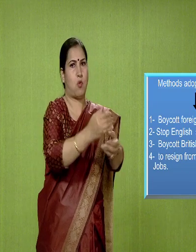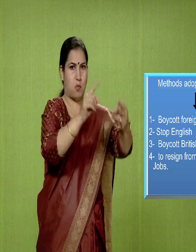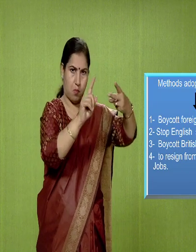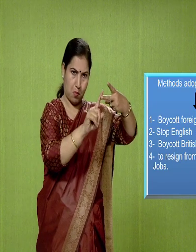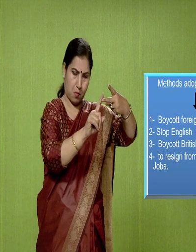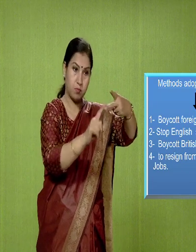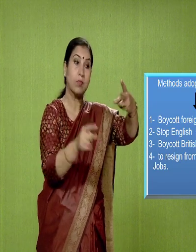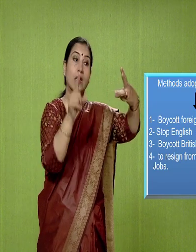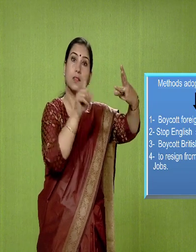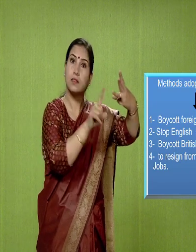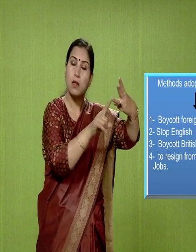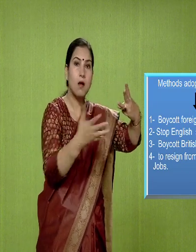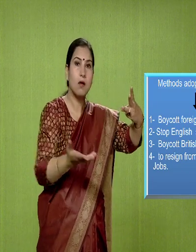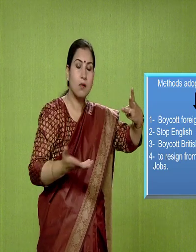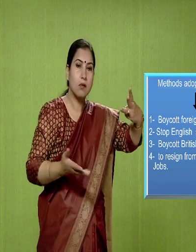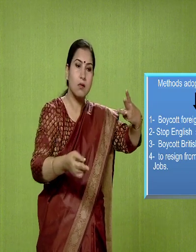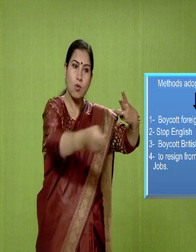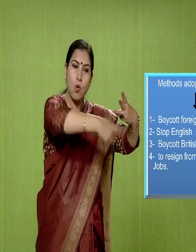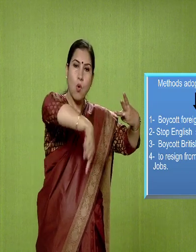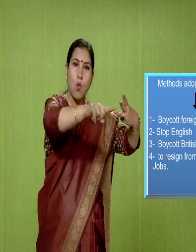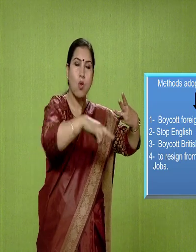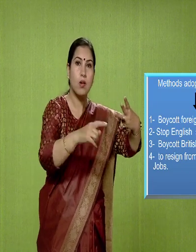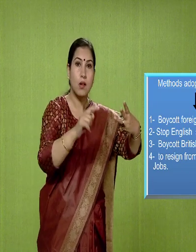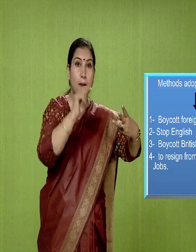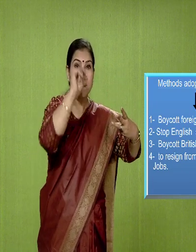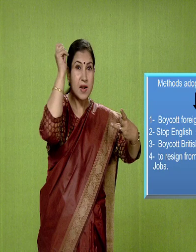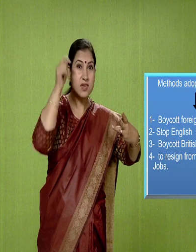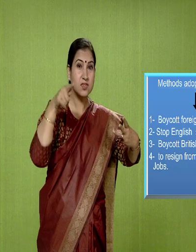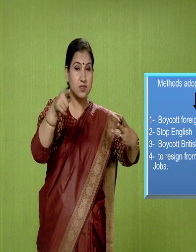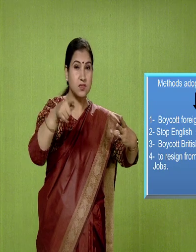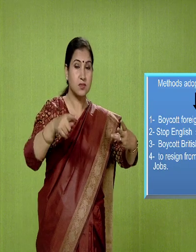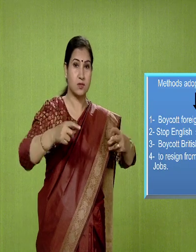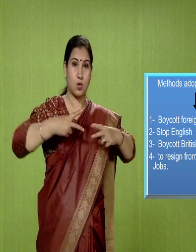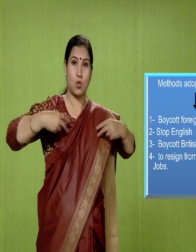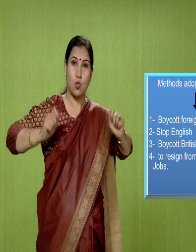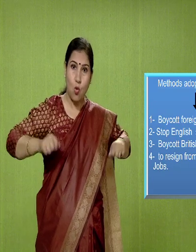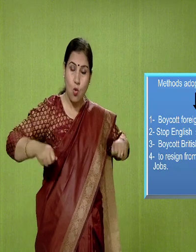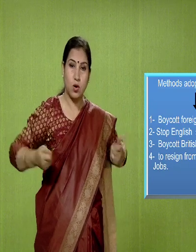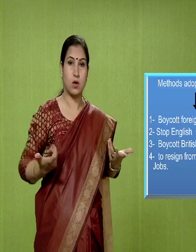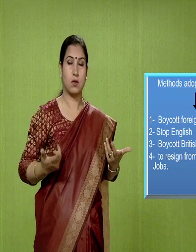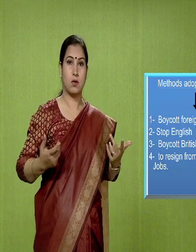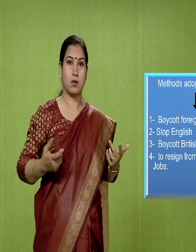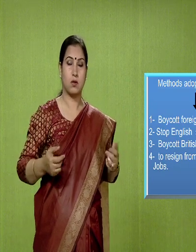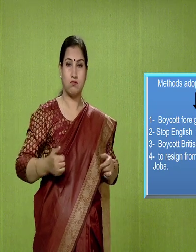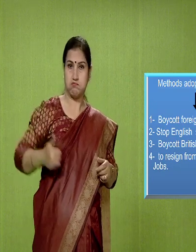And third, they boycott the British courts and lawyers.